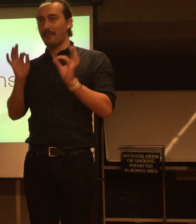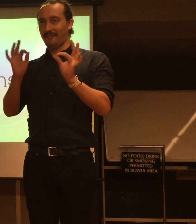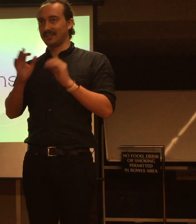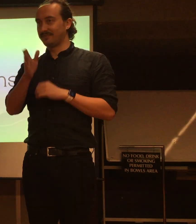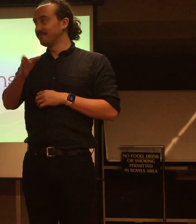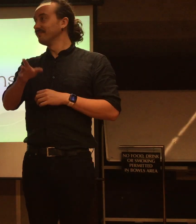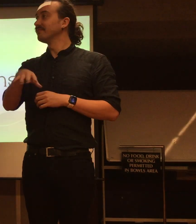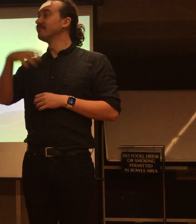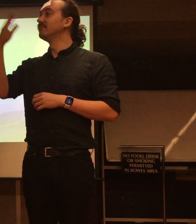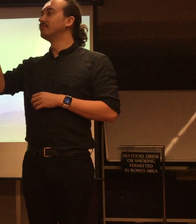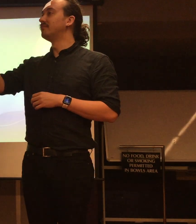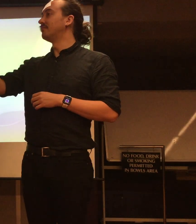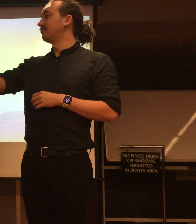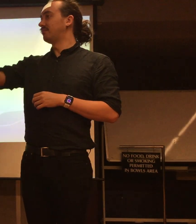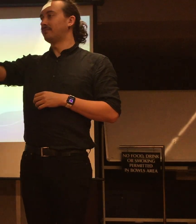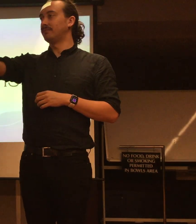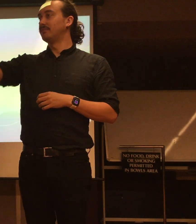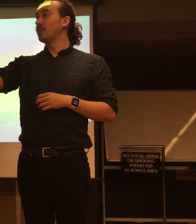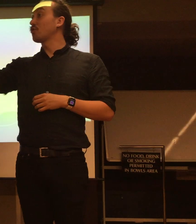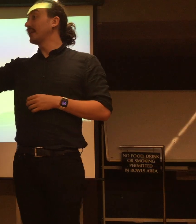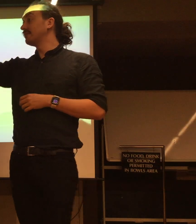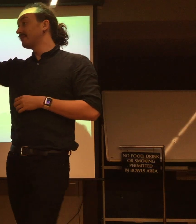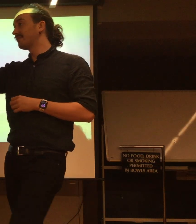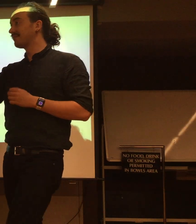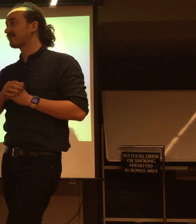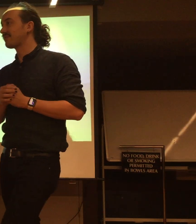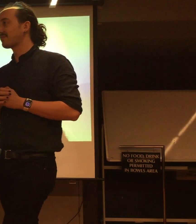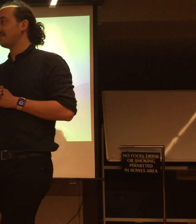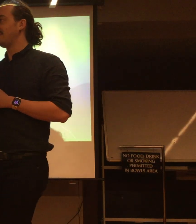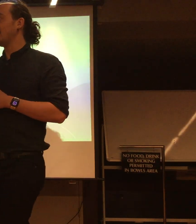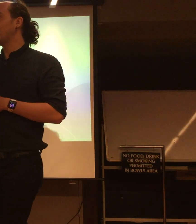perfect. Yes. Green shirt. Yeah.